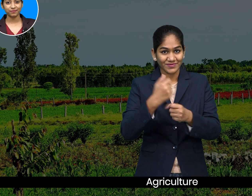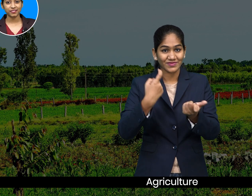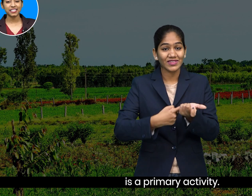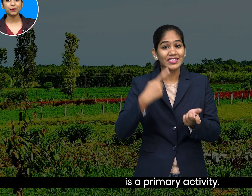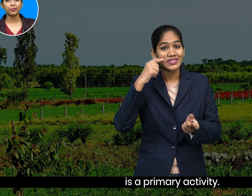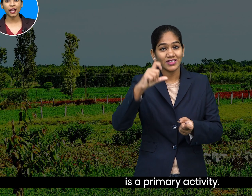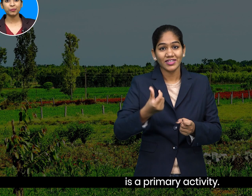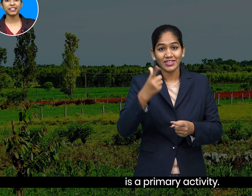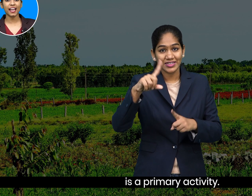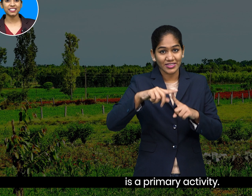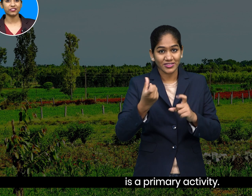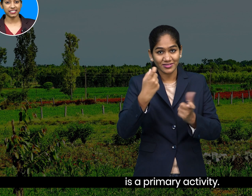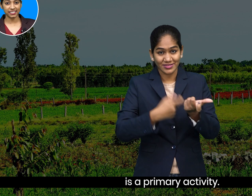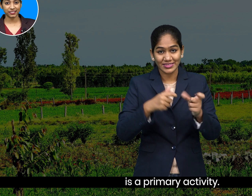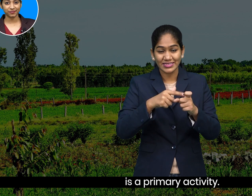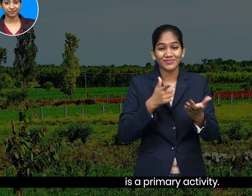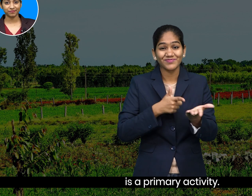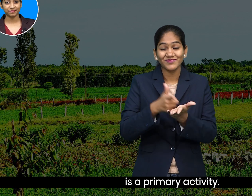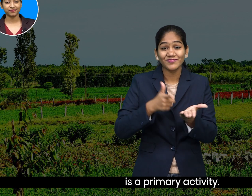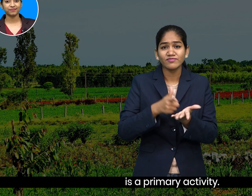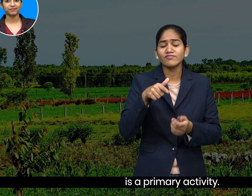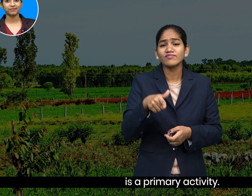Agriculture is a primary activity.